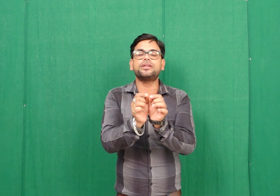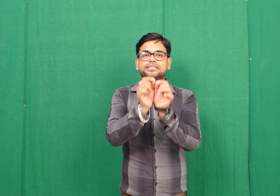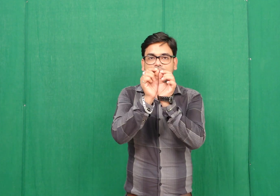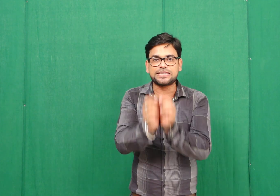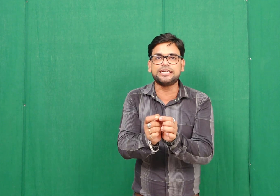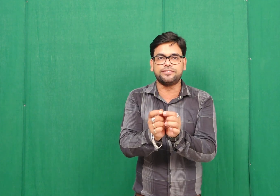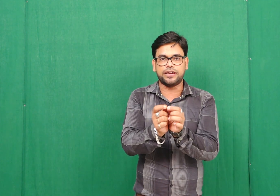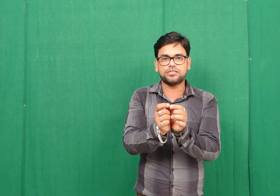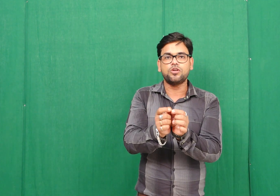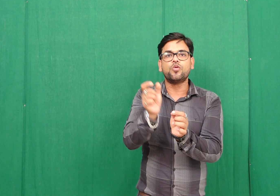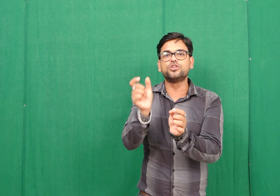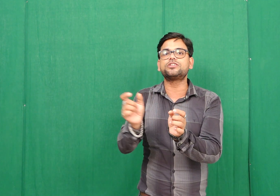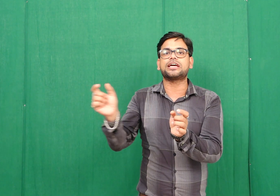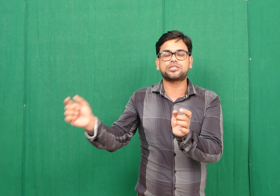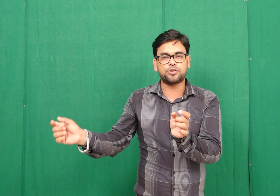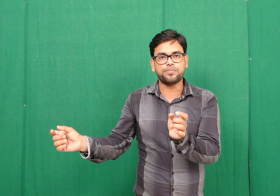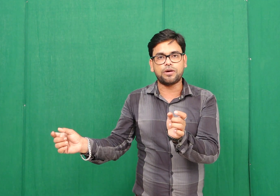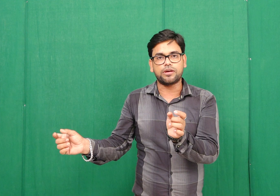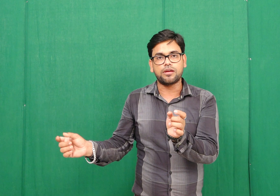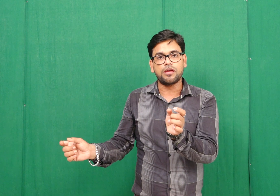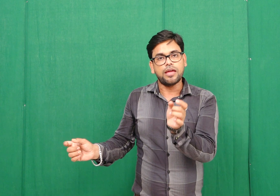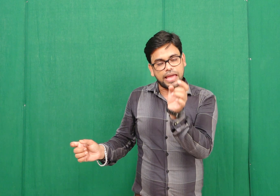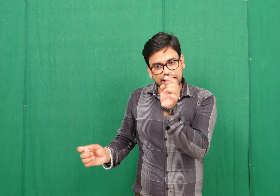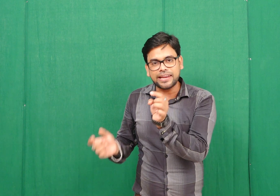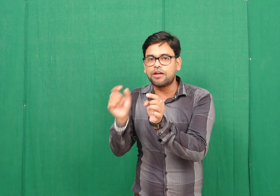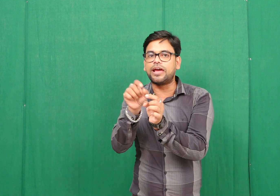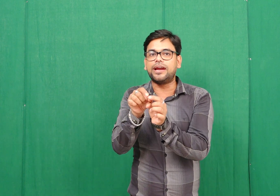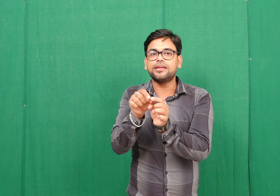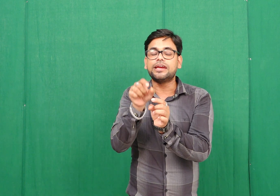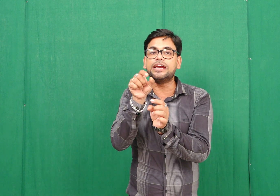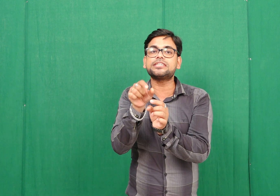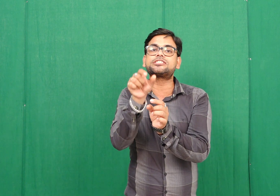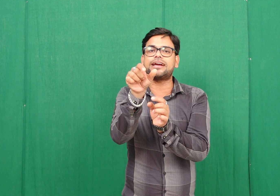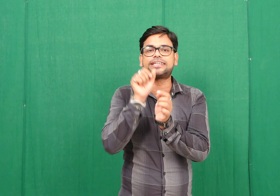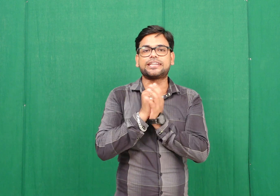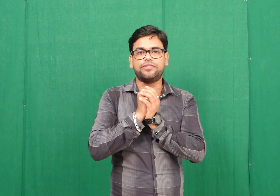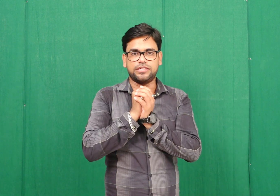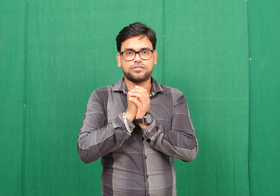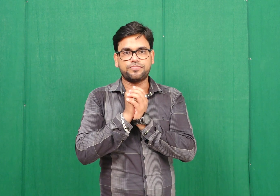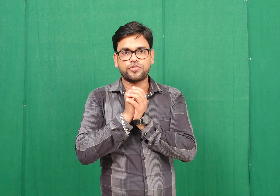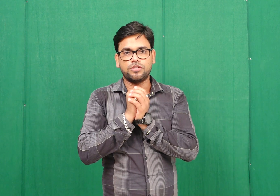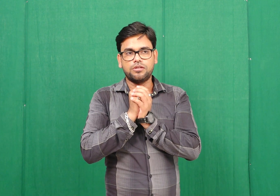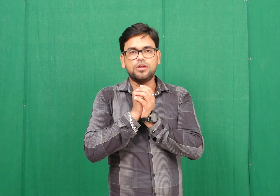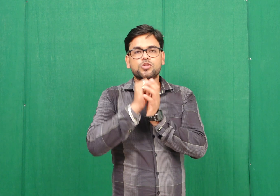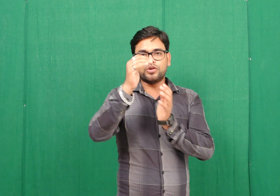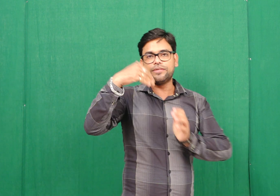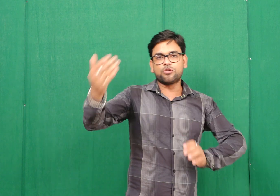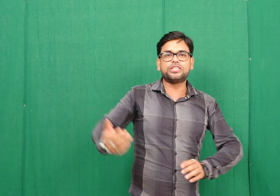is a AC device which will transfer the power. Again I will add, it's a static device. So if you go to